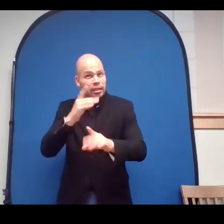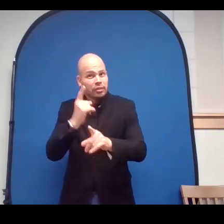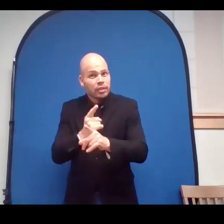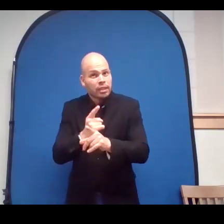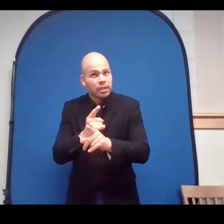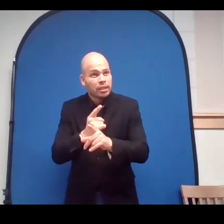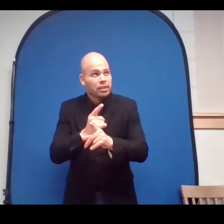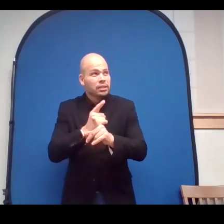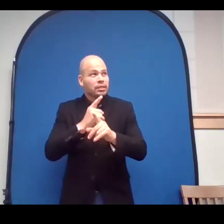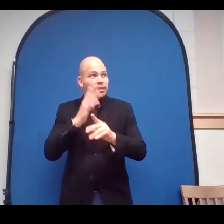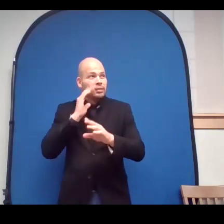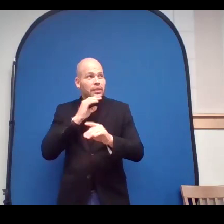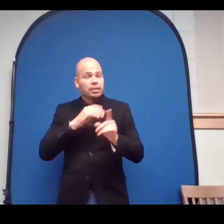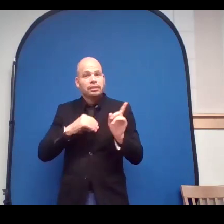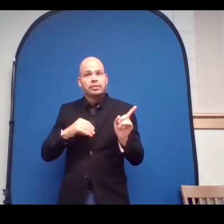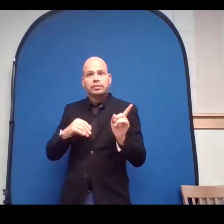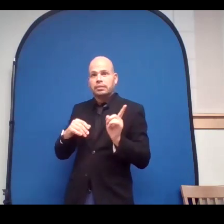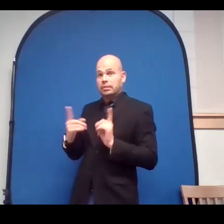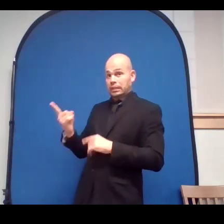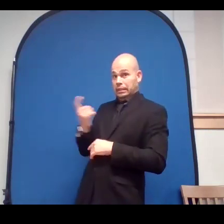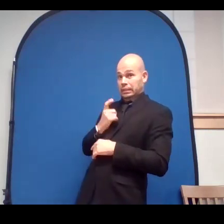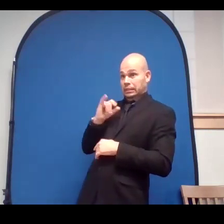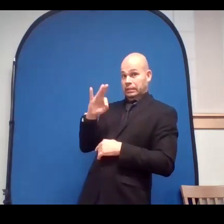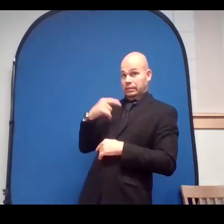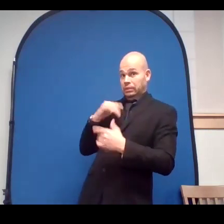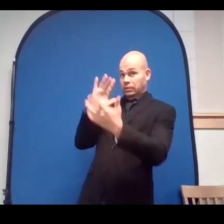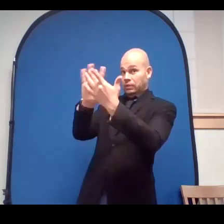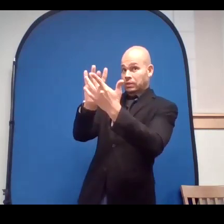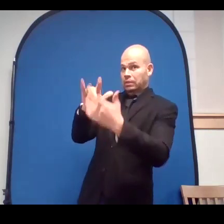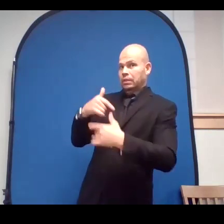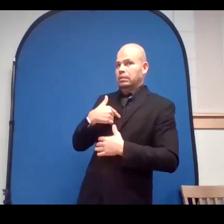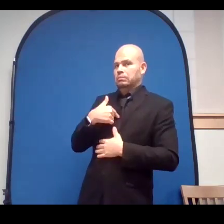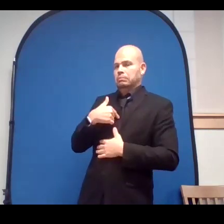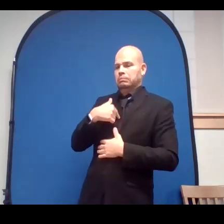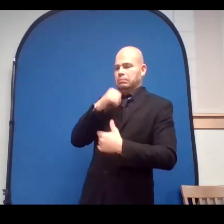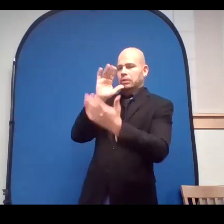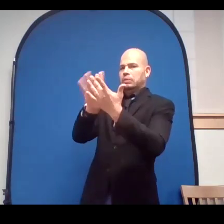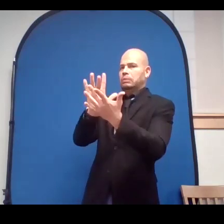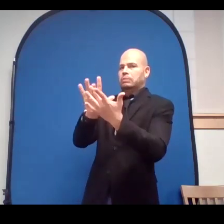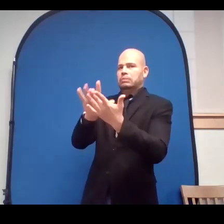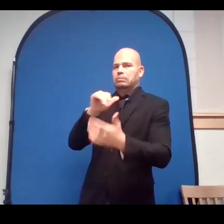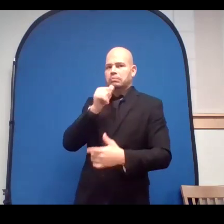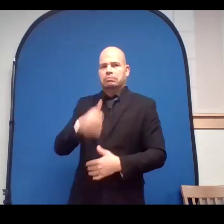You're referring to, did I contact him? No, I can say no, I did not contact him.